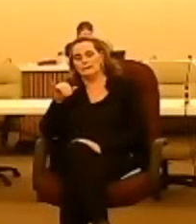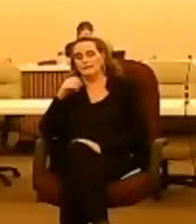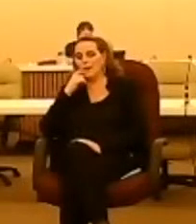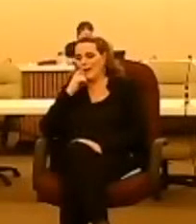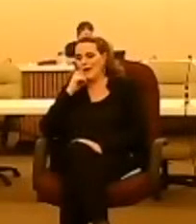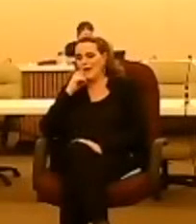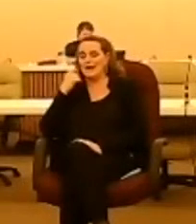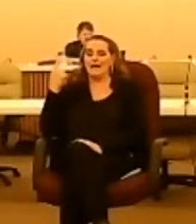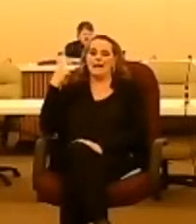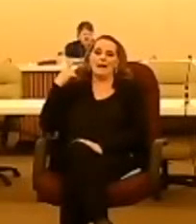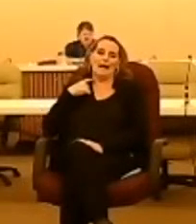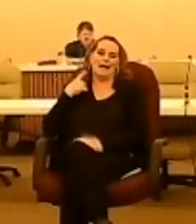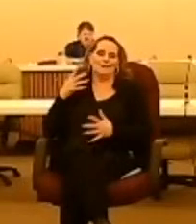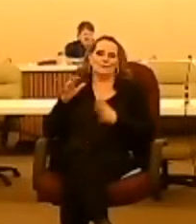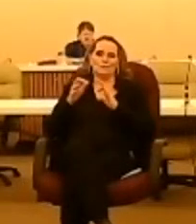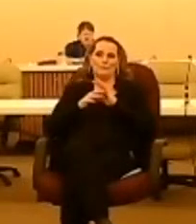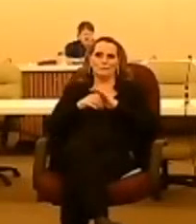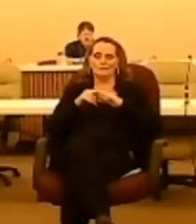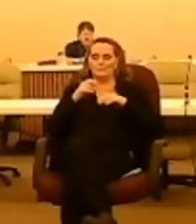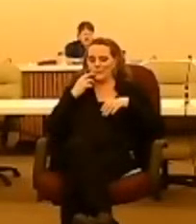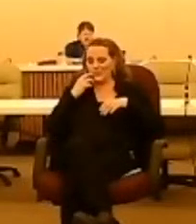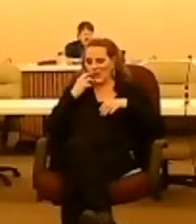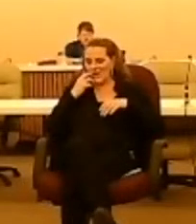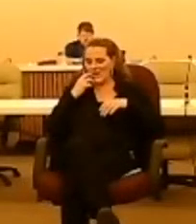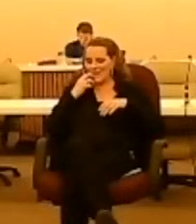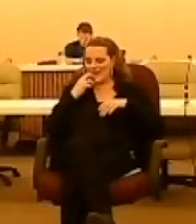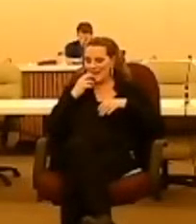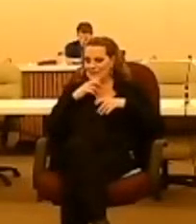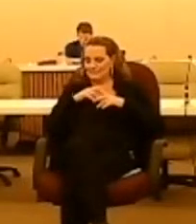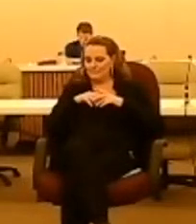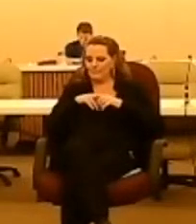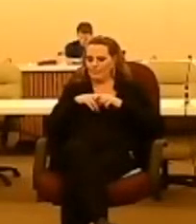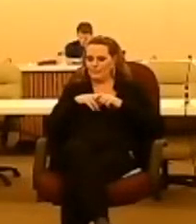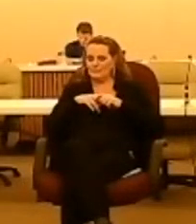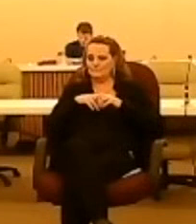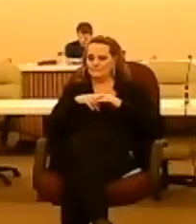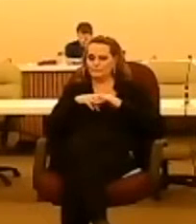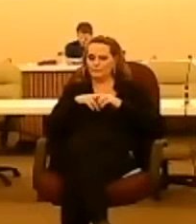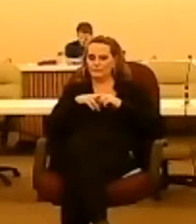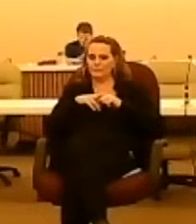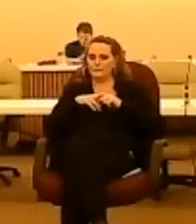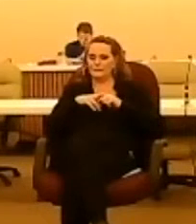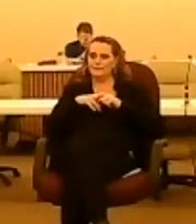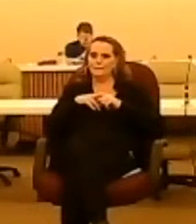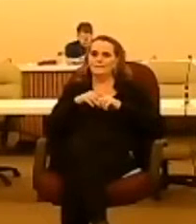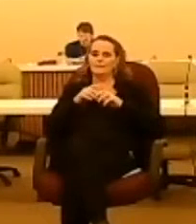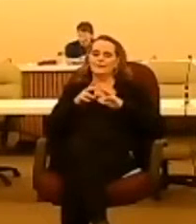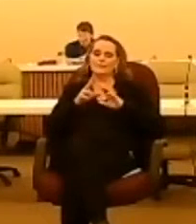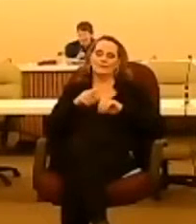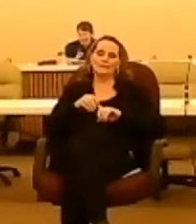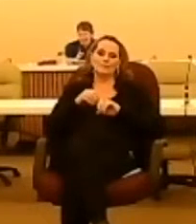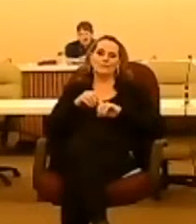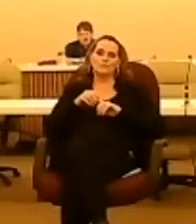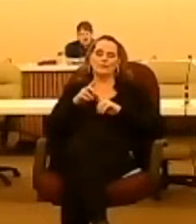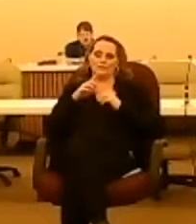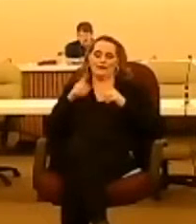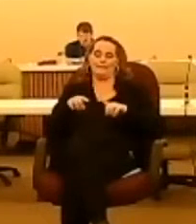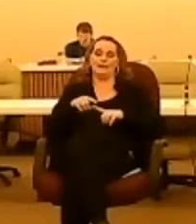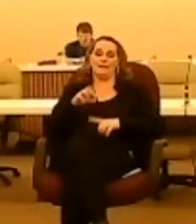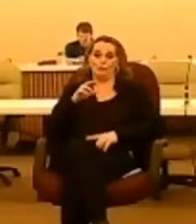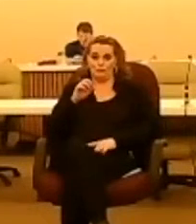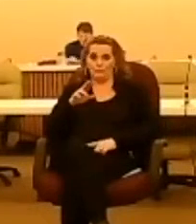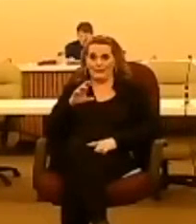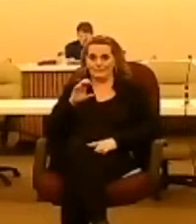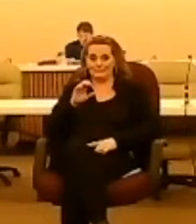just mention, it was especially with respect to the, some of the stuff going on at the rec center, but also potentially at